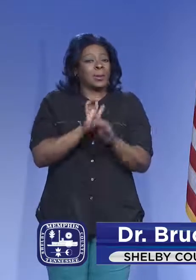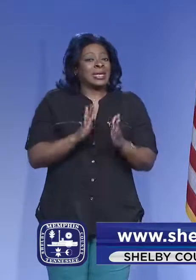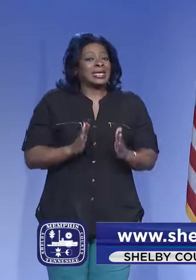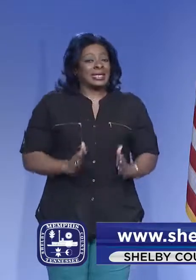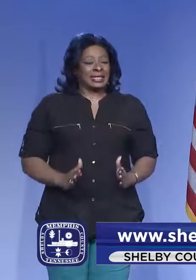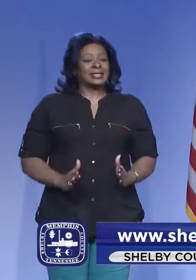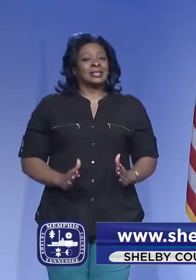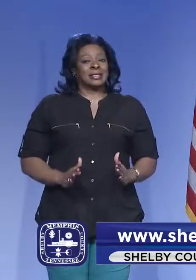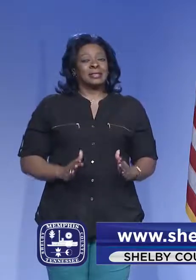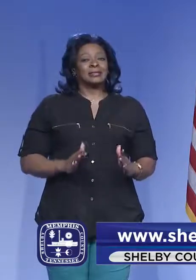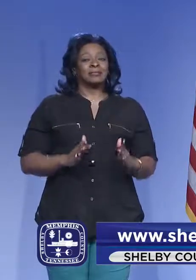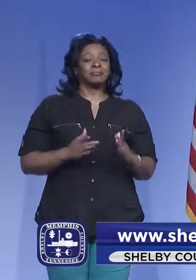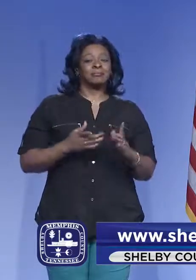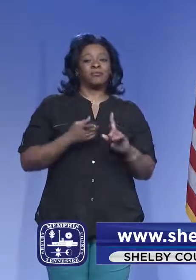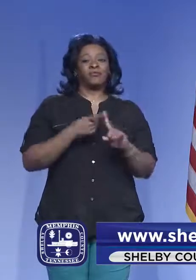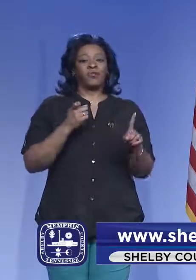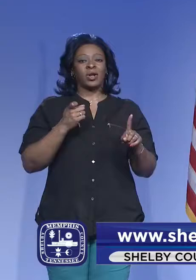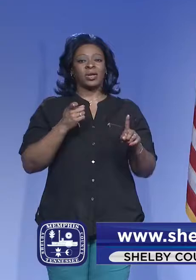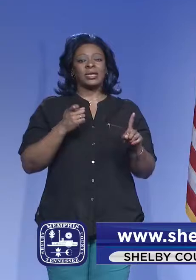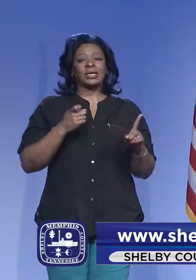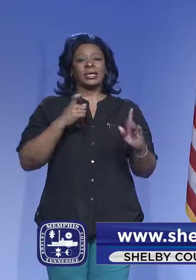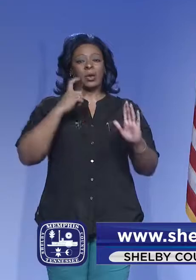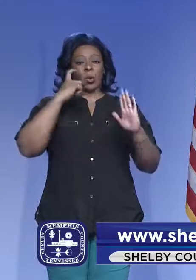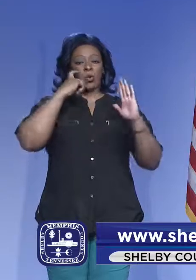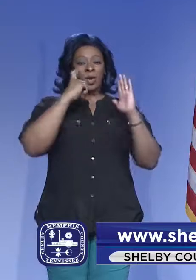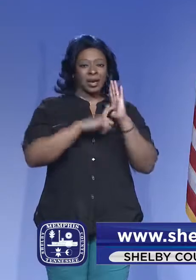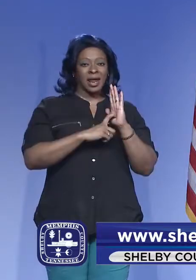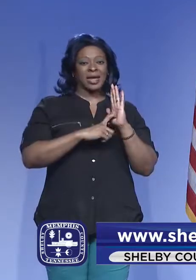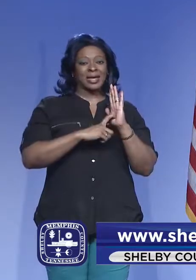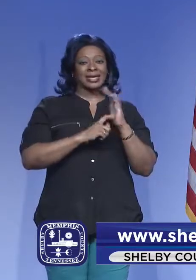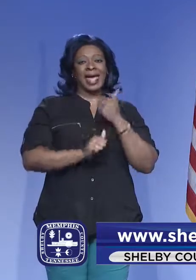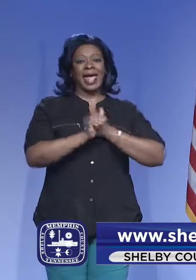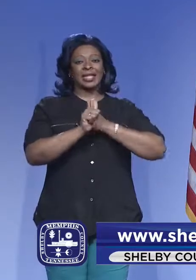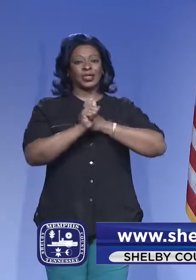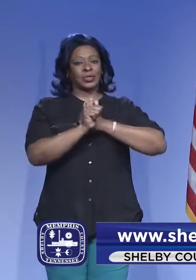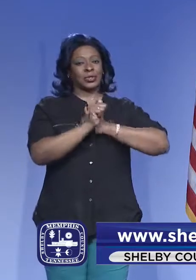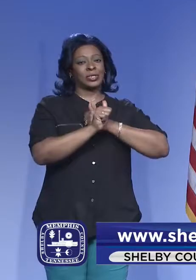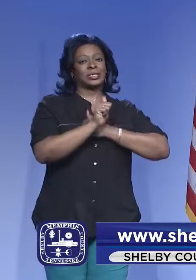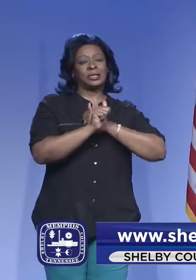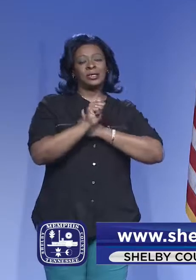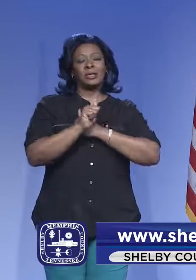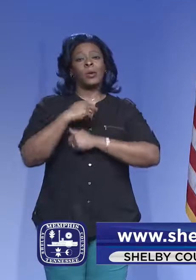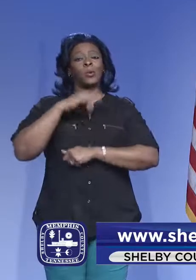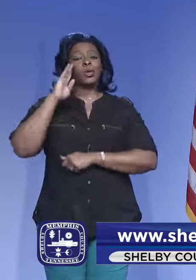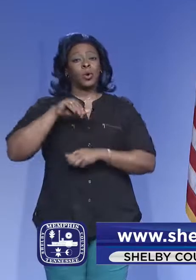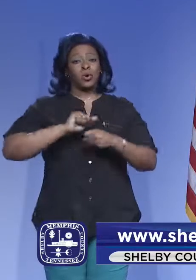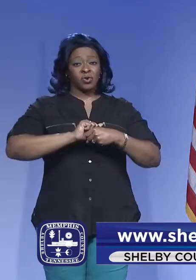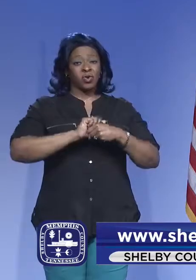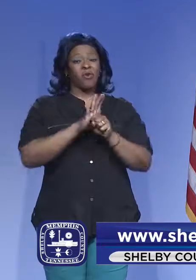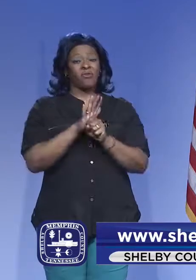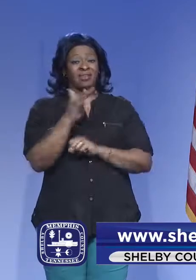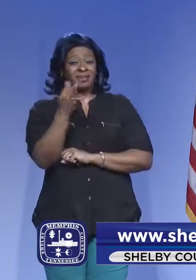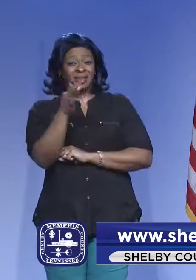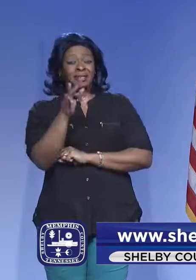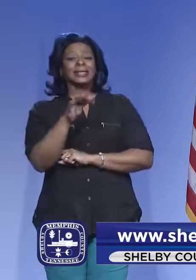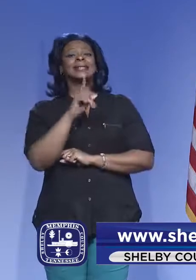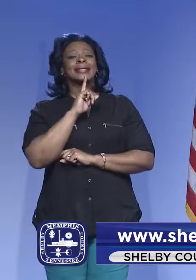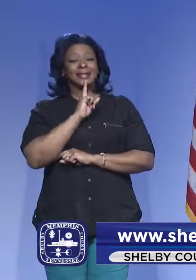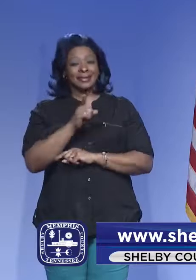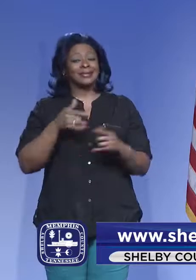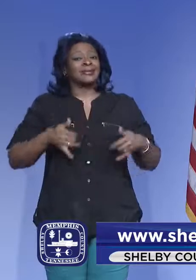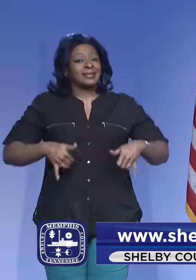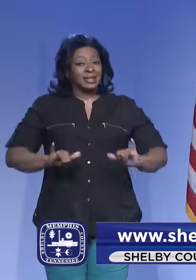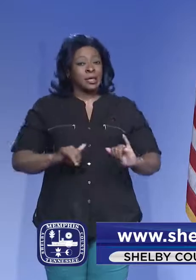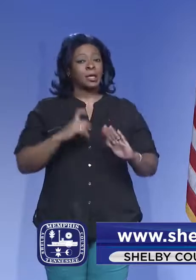employees from recognized hazards. And we know that COVID-19 is still